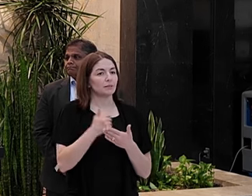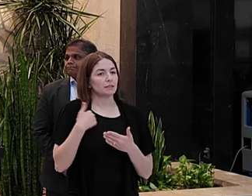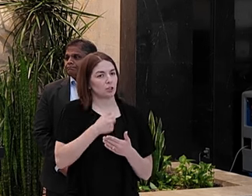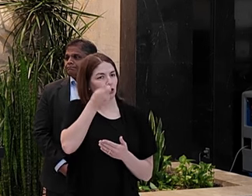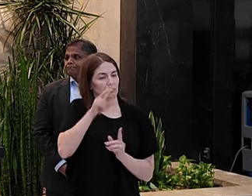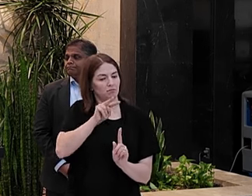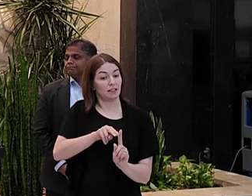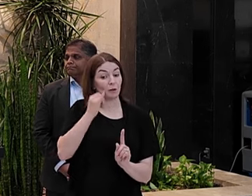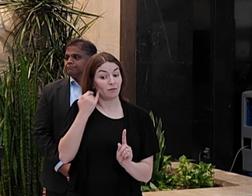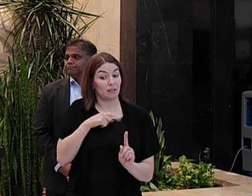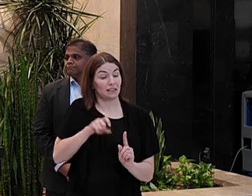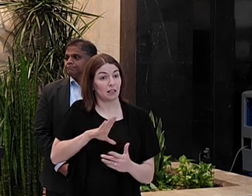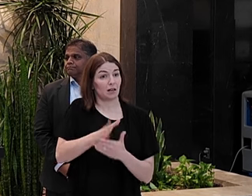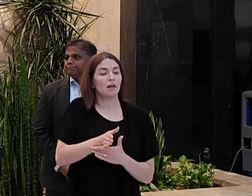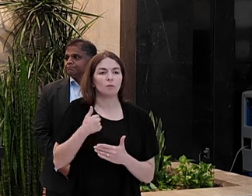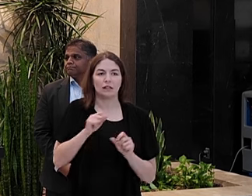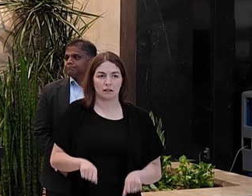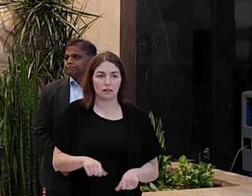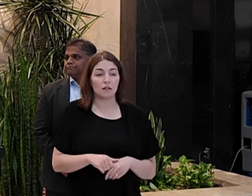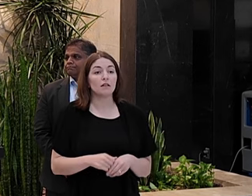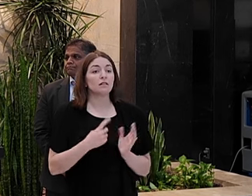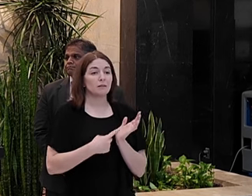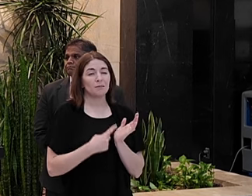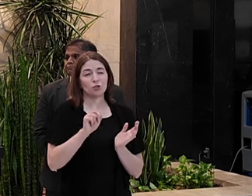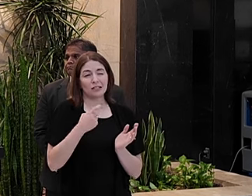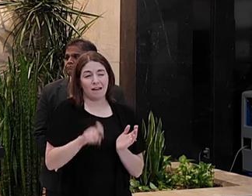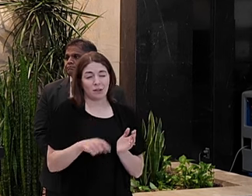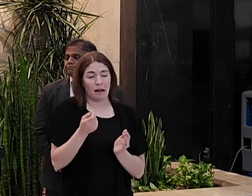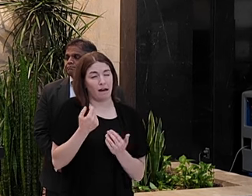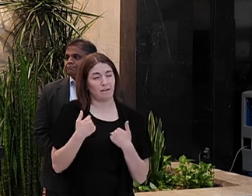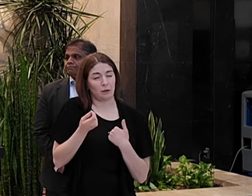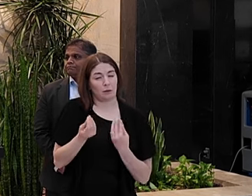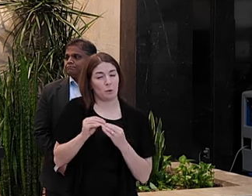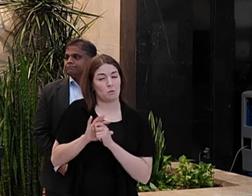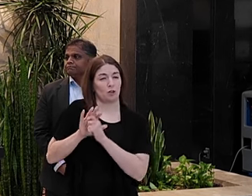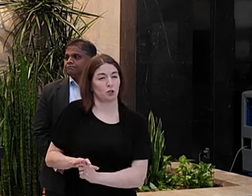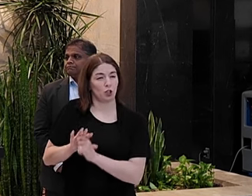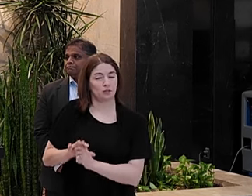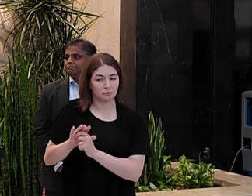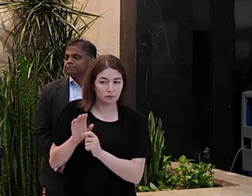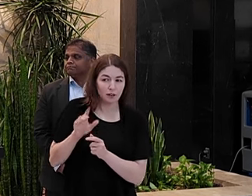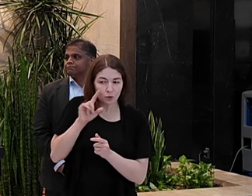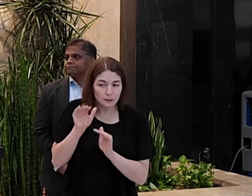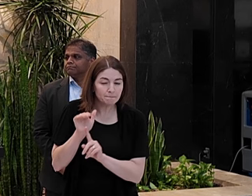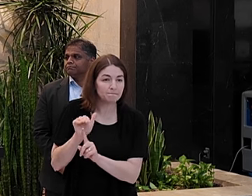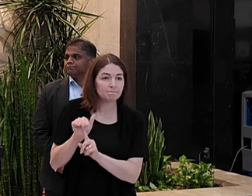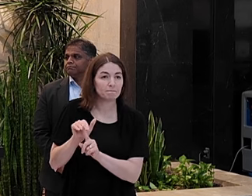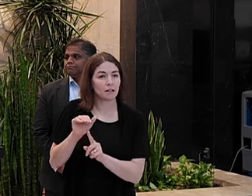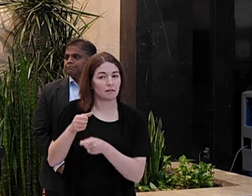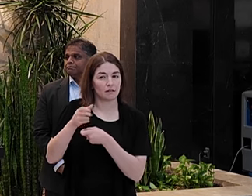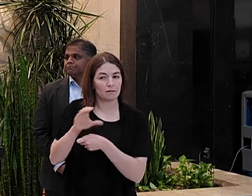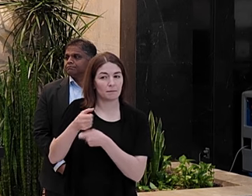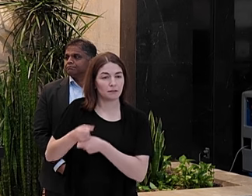we need to interject, we can. Sometimes there just needs to be a little bit more pressure on the manufacturers or just trying to emphasize that this is a